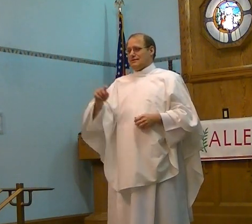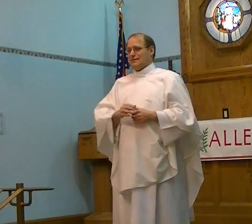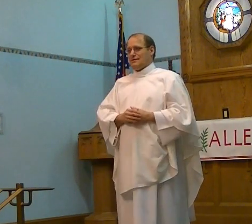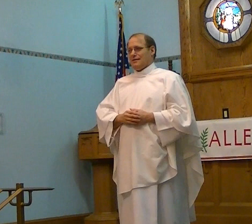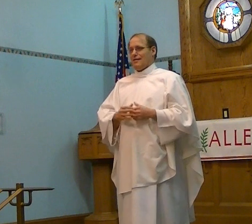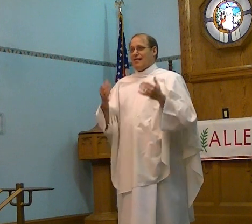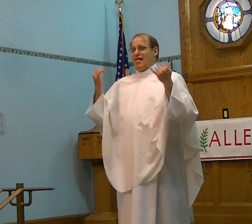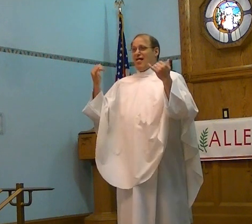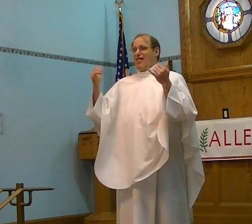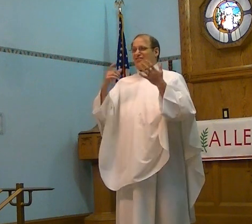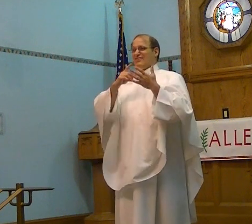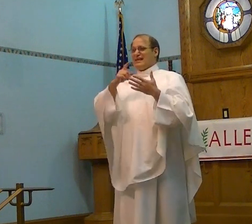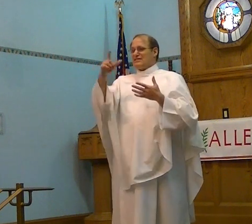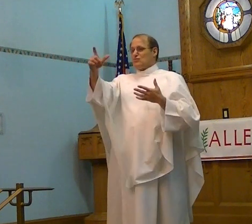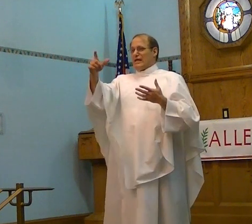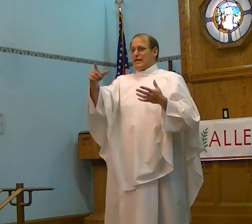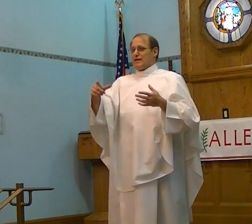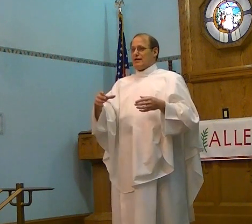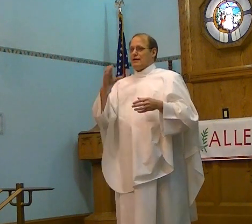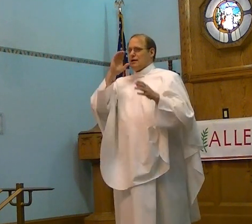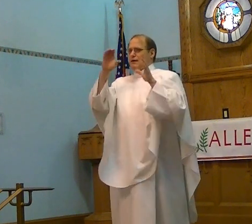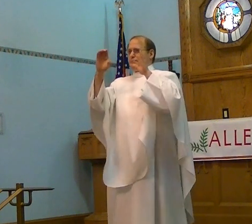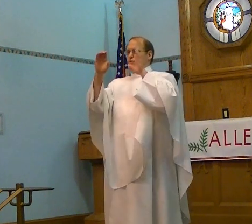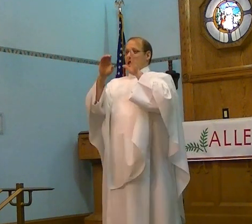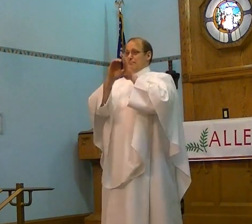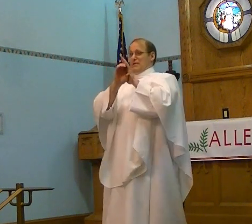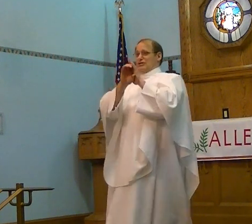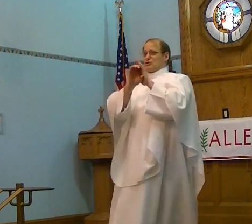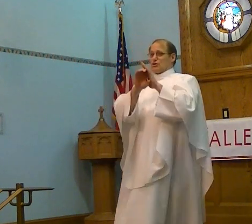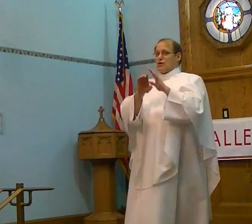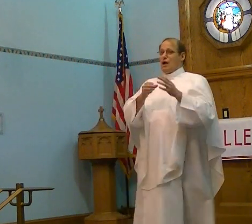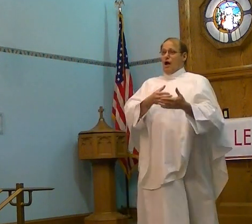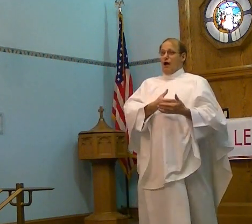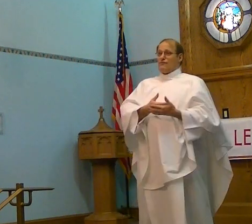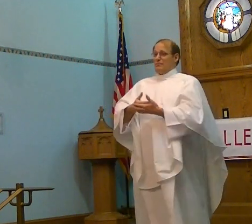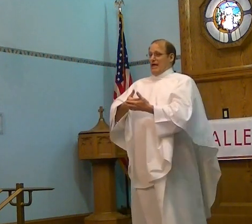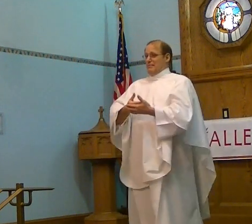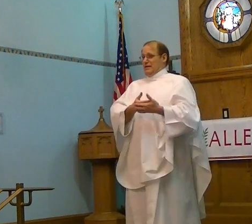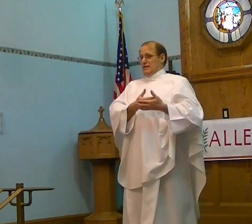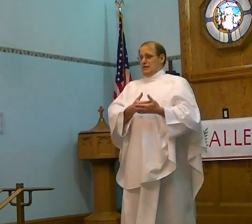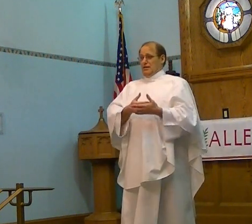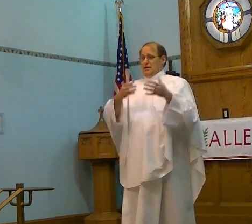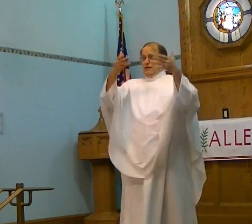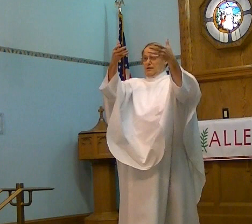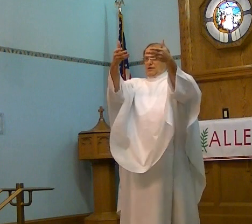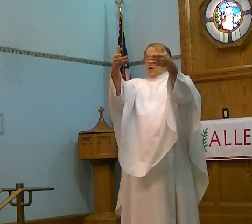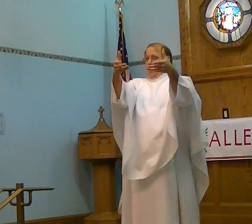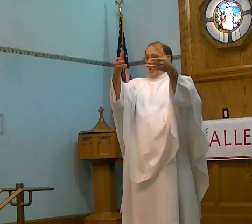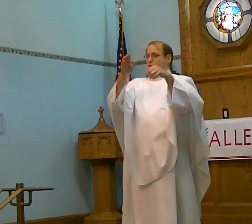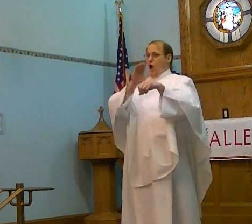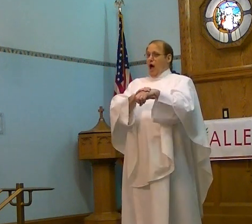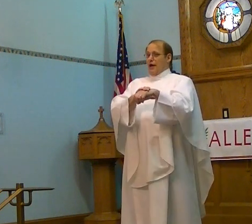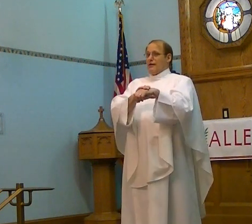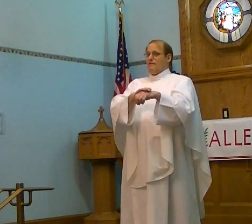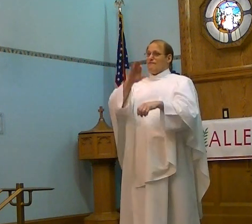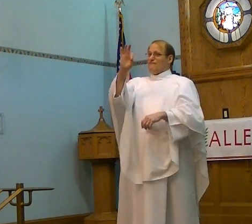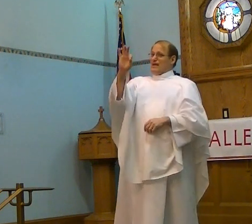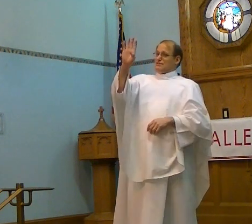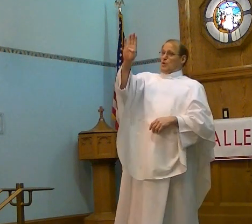this week, put a picture of a baby on Facebook.